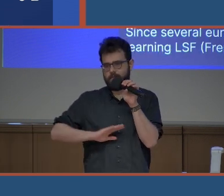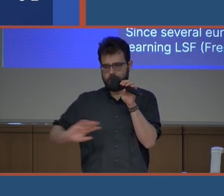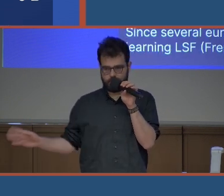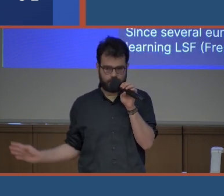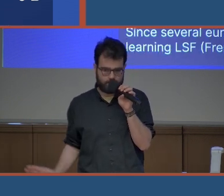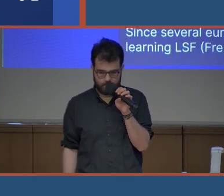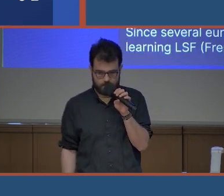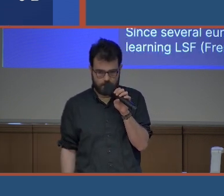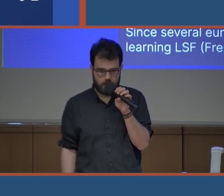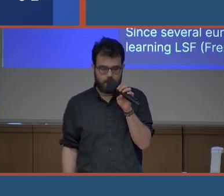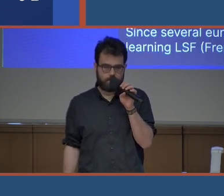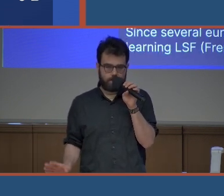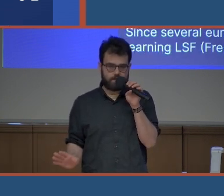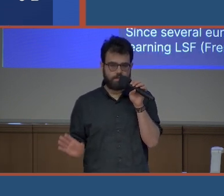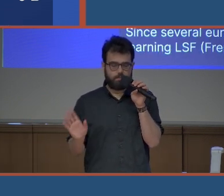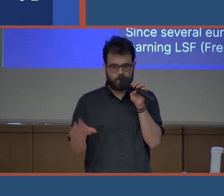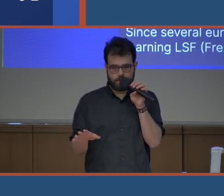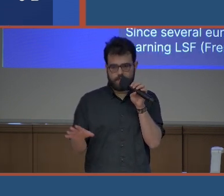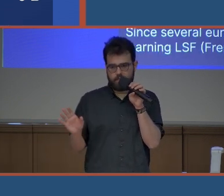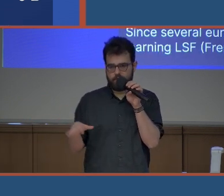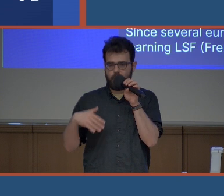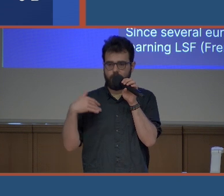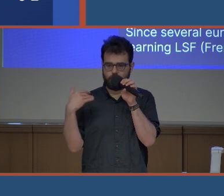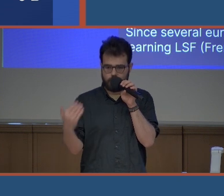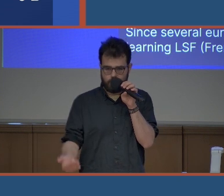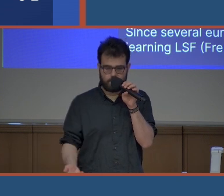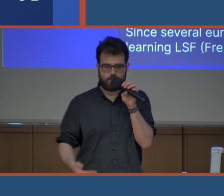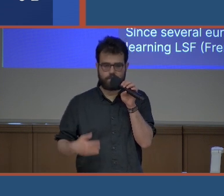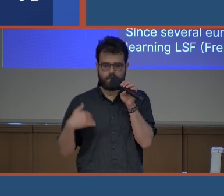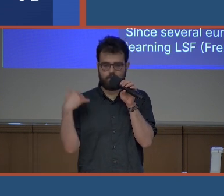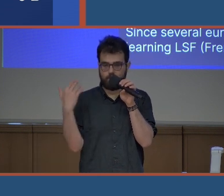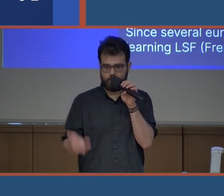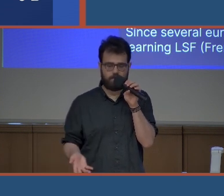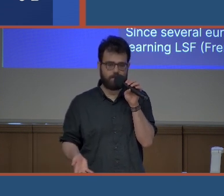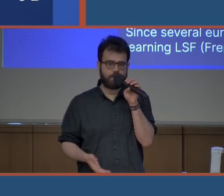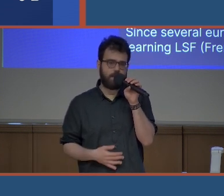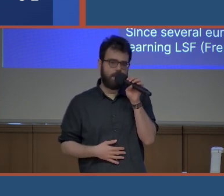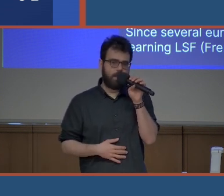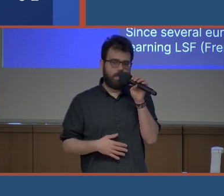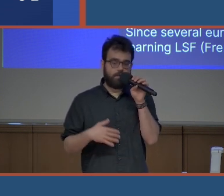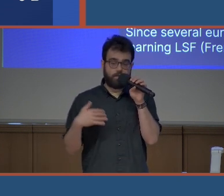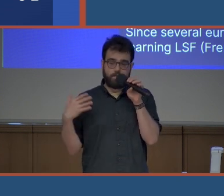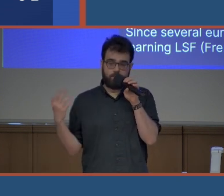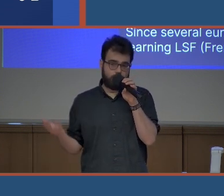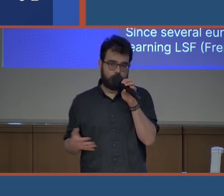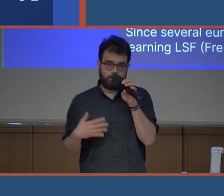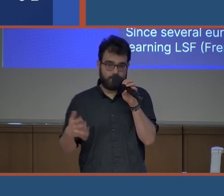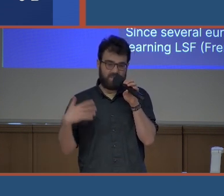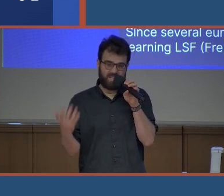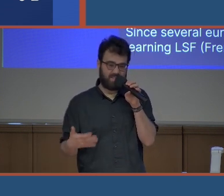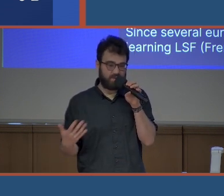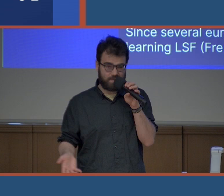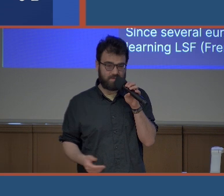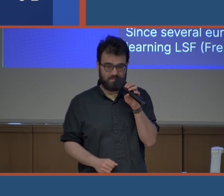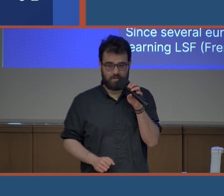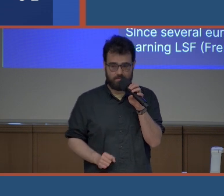are very, very different, because the British had their own teachers, had their own methods, and they also, so the